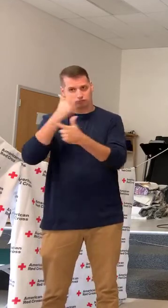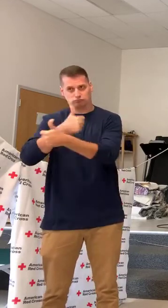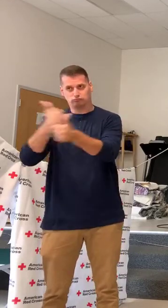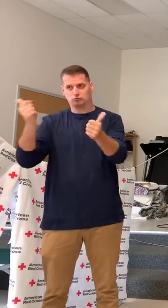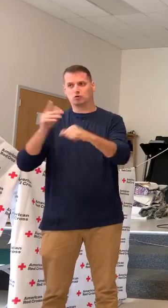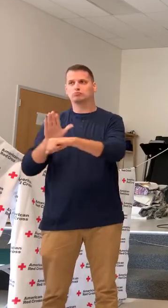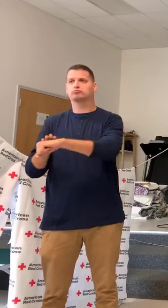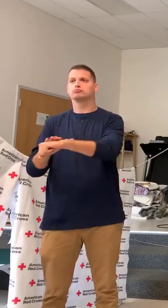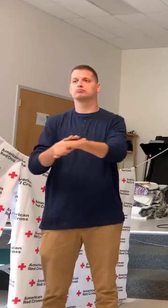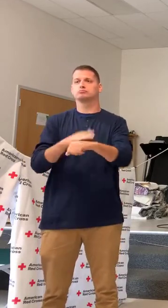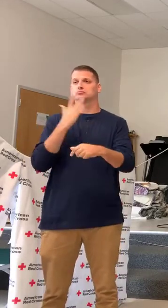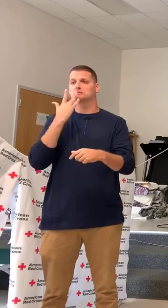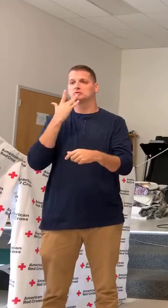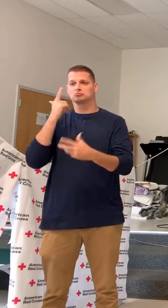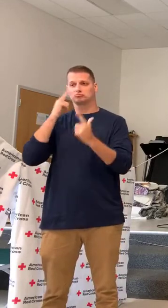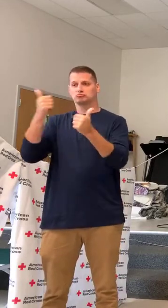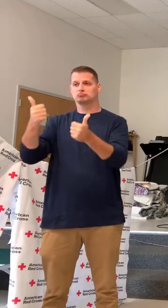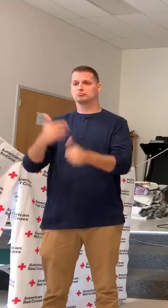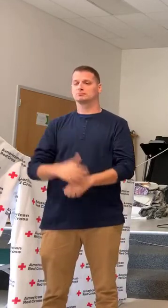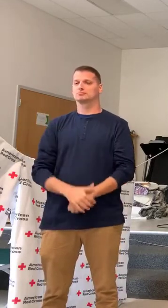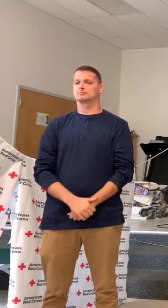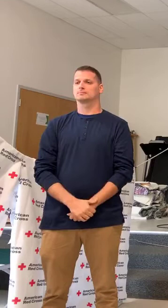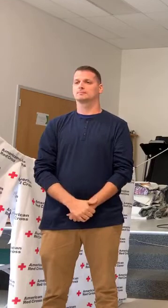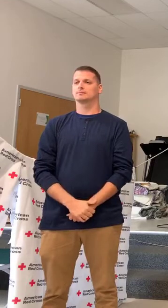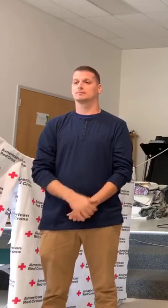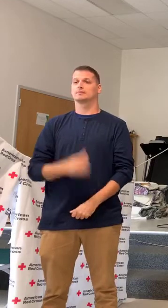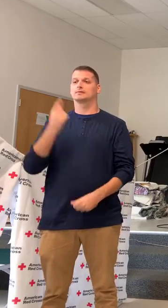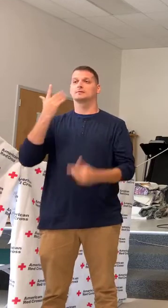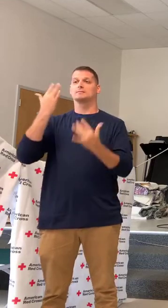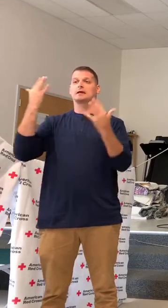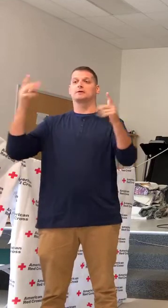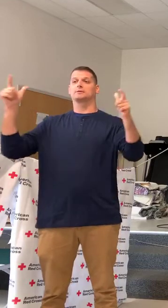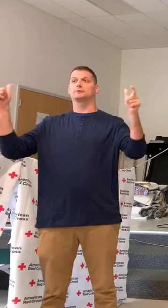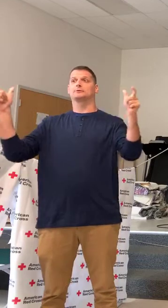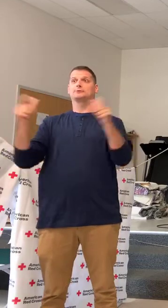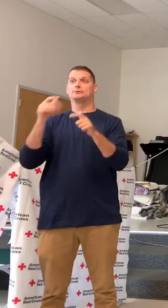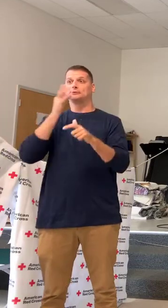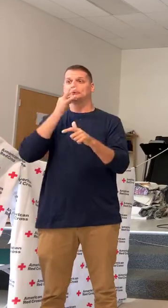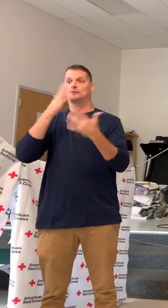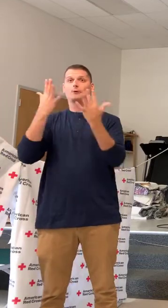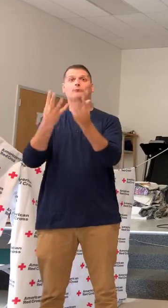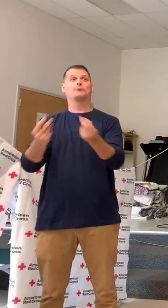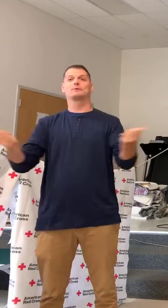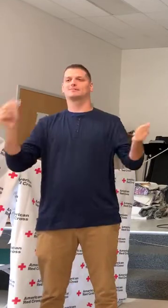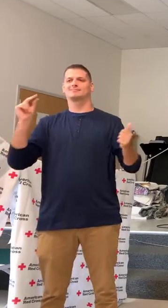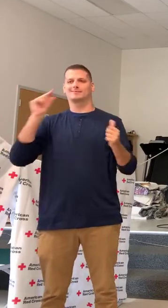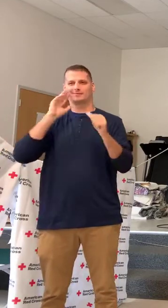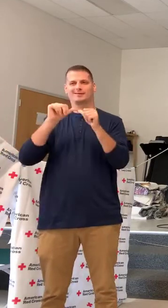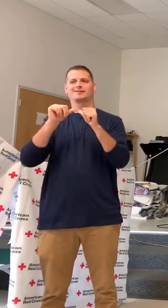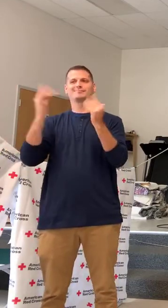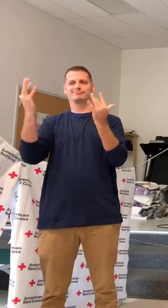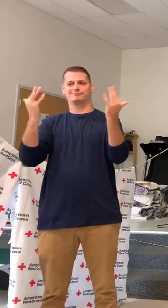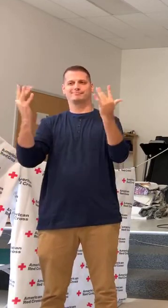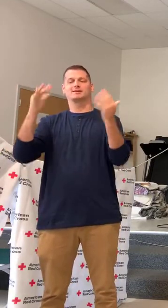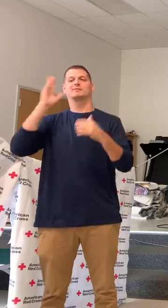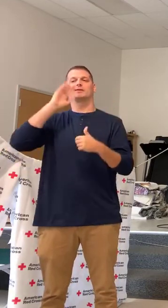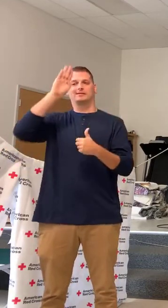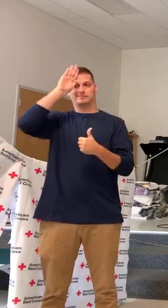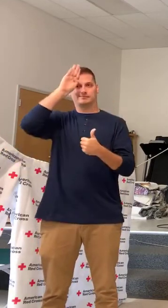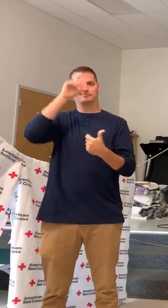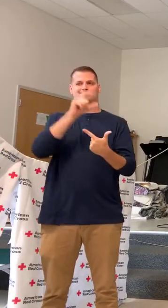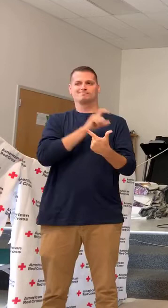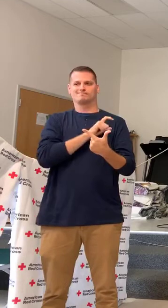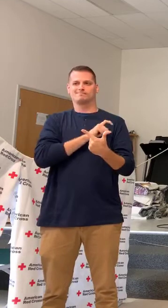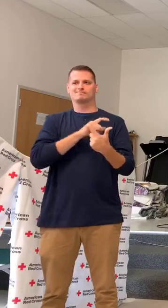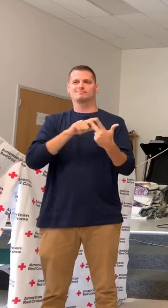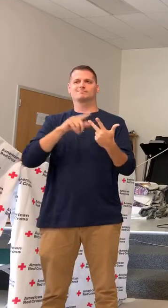event. It's not gonna go away anytime soon. So there'll be people working around your neighborhoods and your homes while you're back in there trying to do